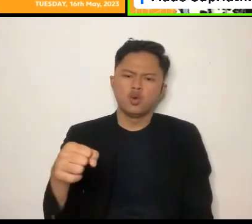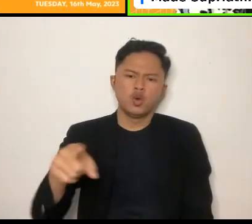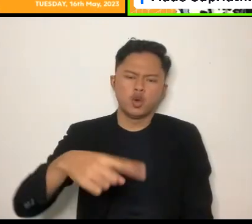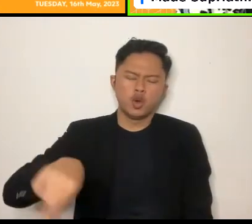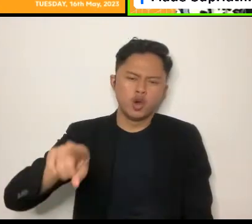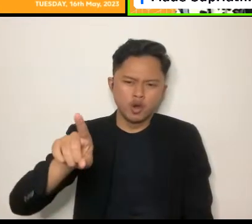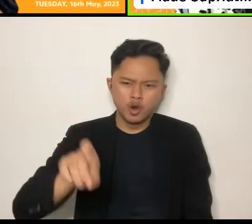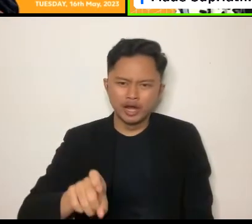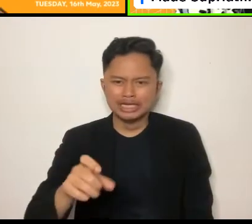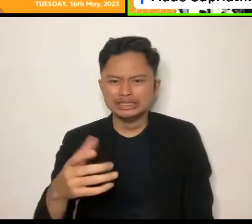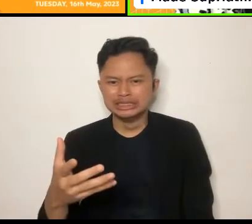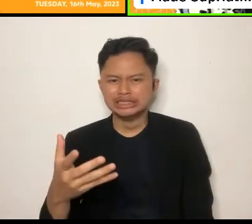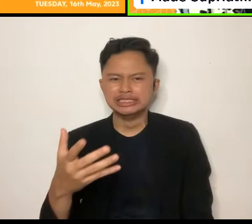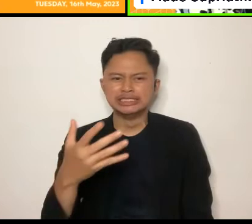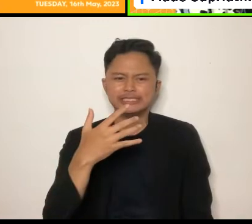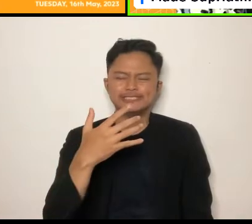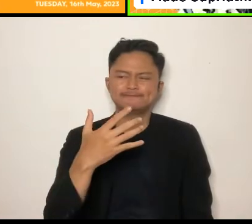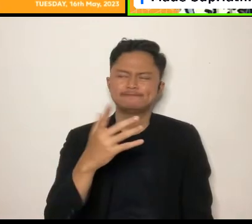the,